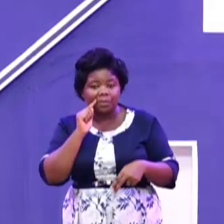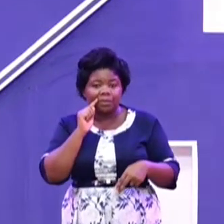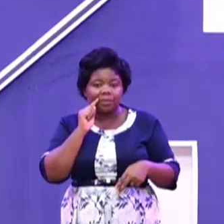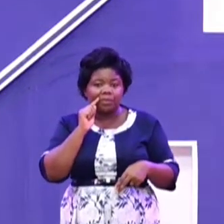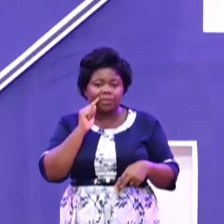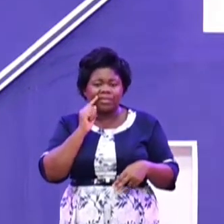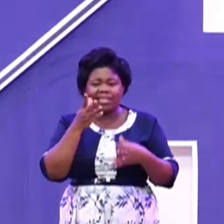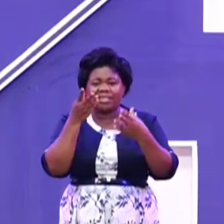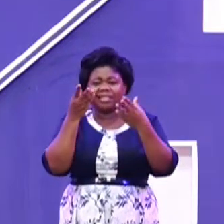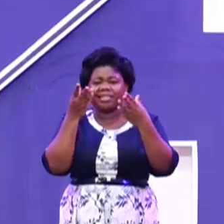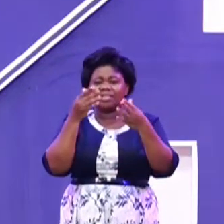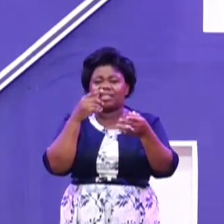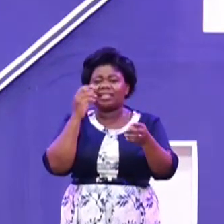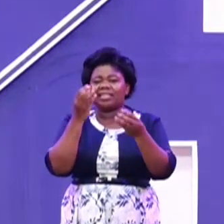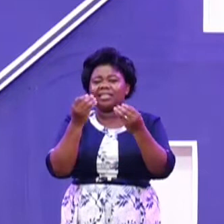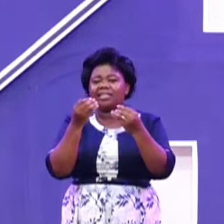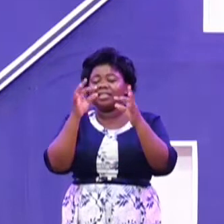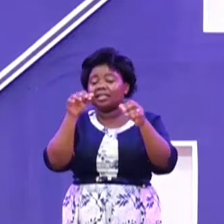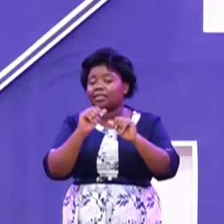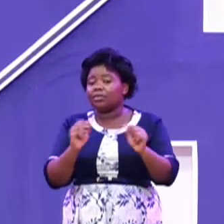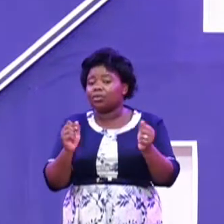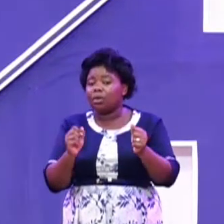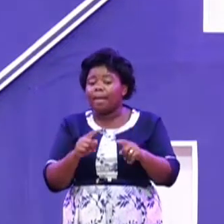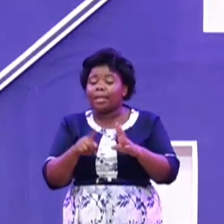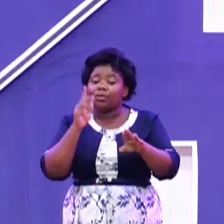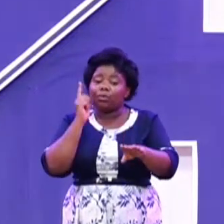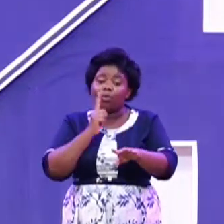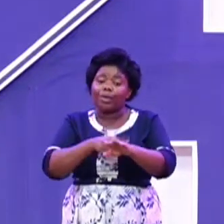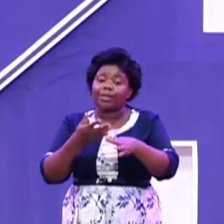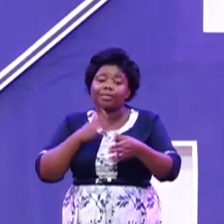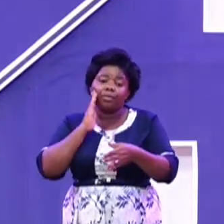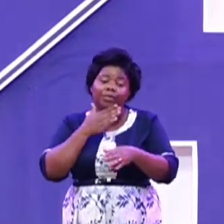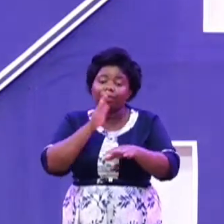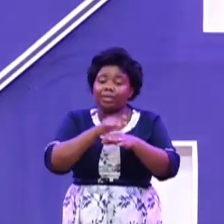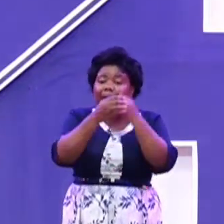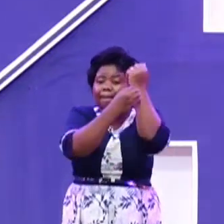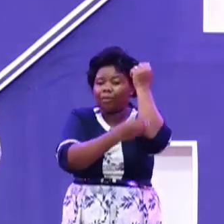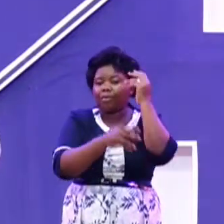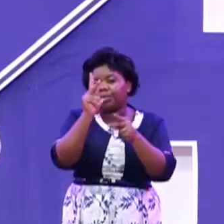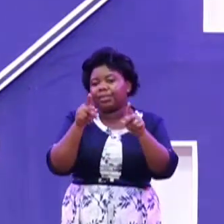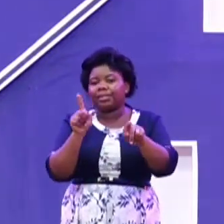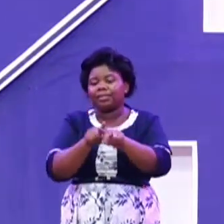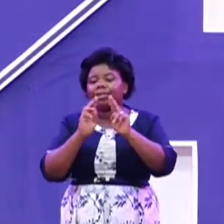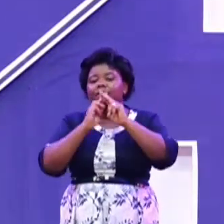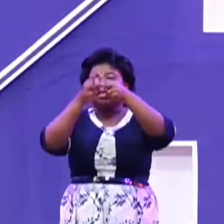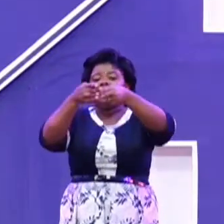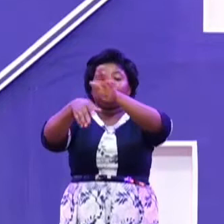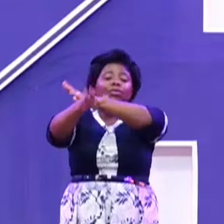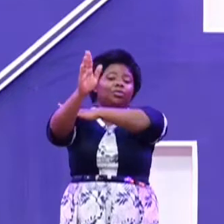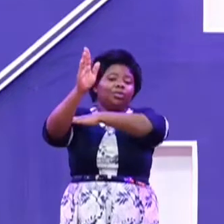my money. It is not an easy thing. But having mass on the poor, you're lending to